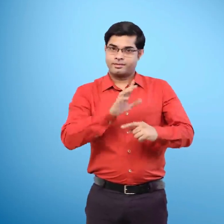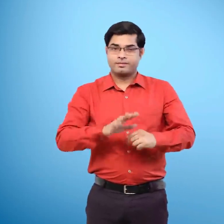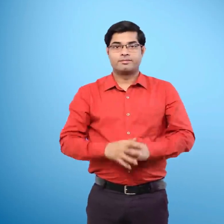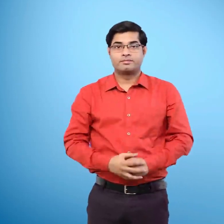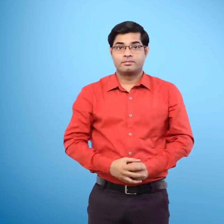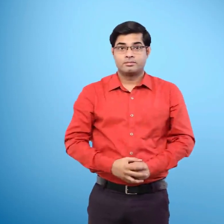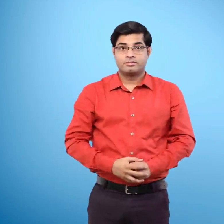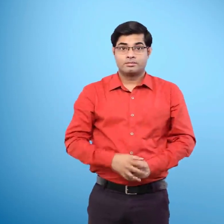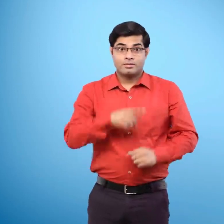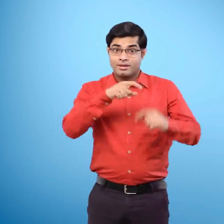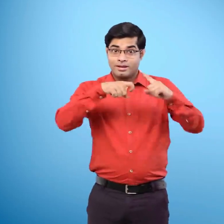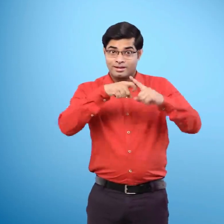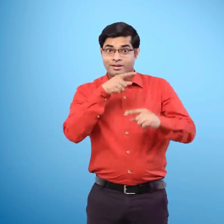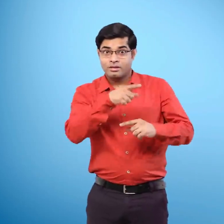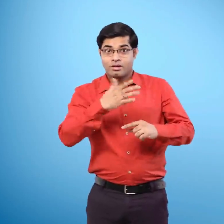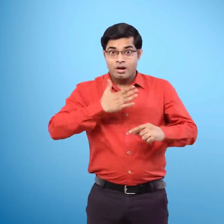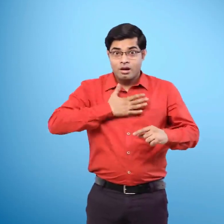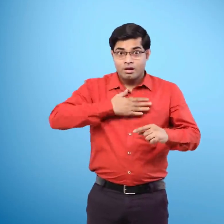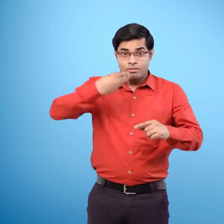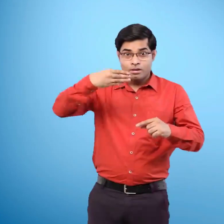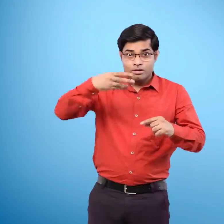has made some patterns by collecting leaves.